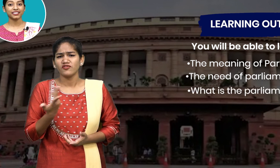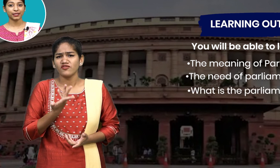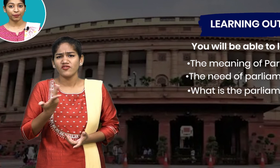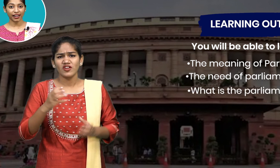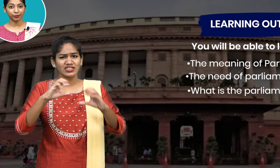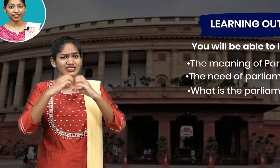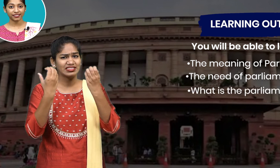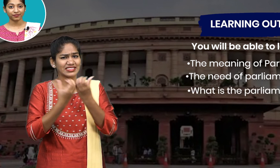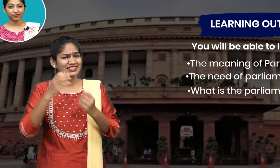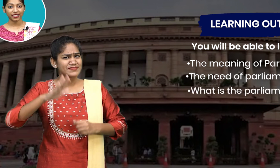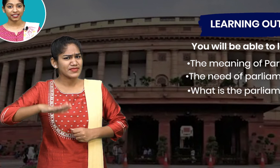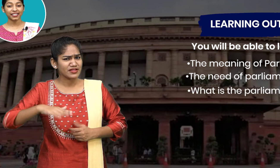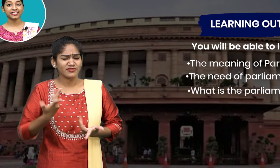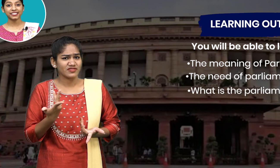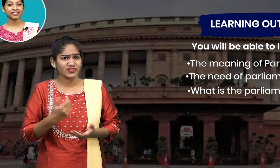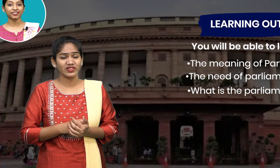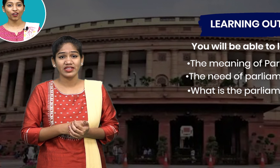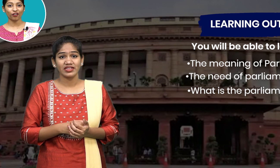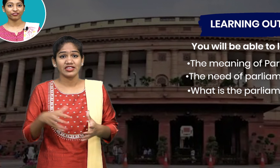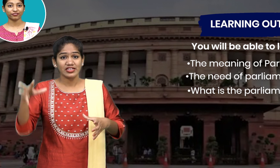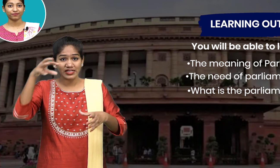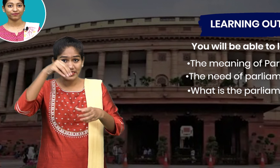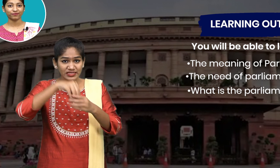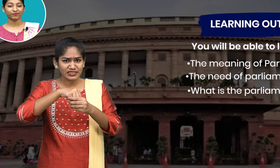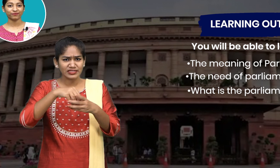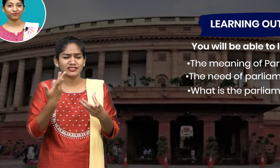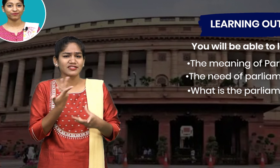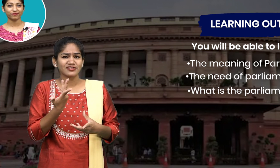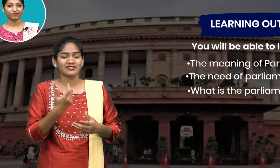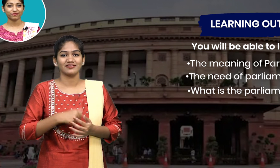What is the Parliament consisted of?